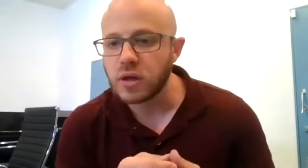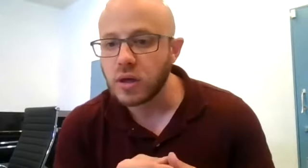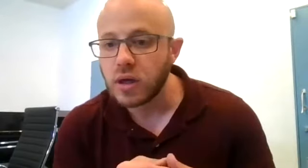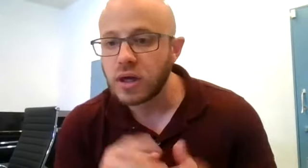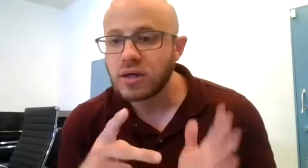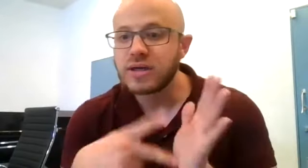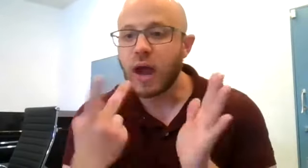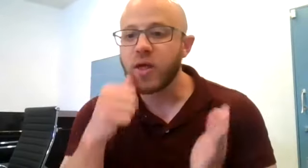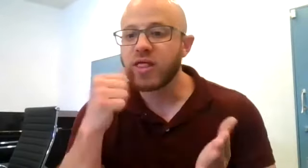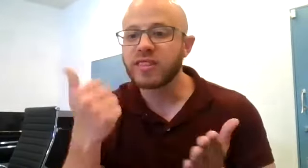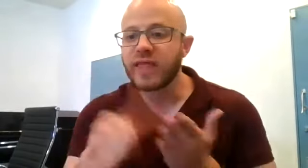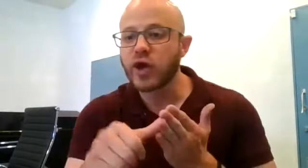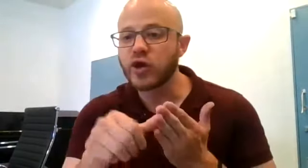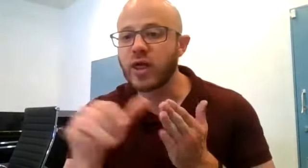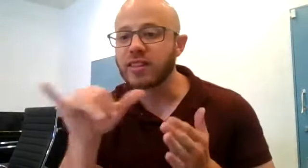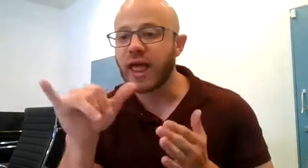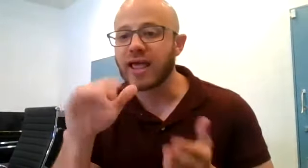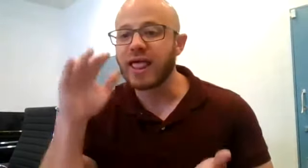So another person asked something in the chat.